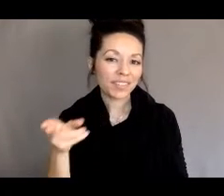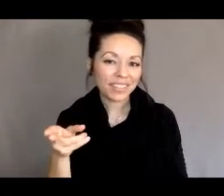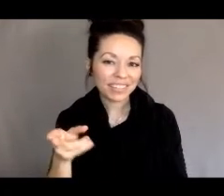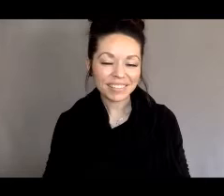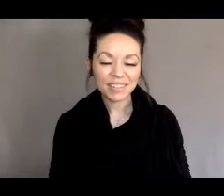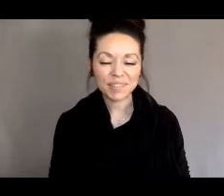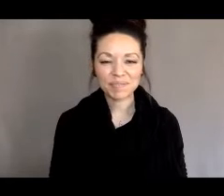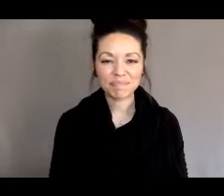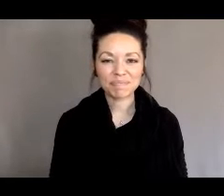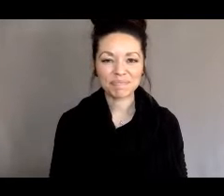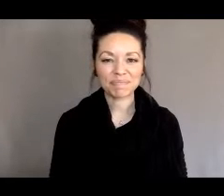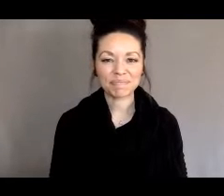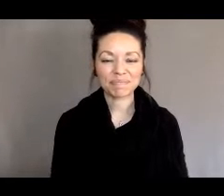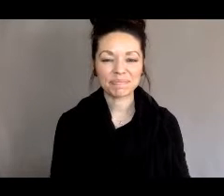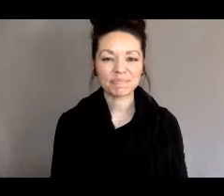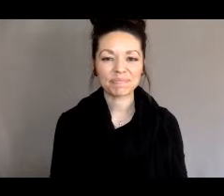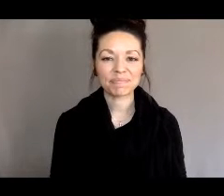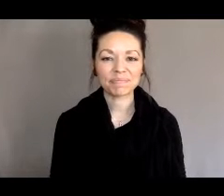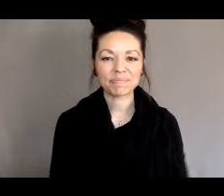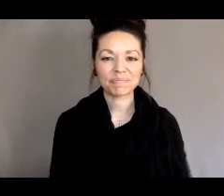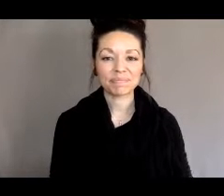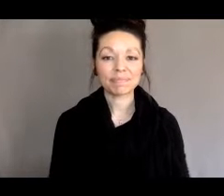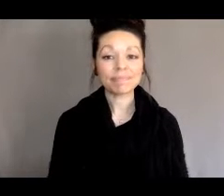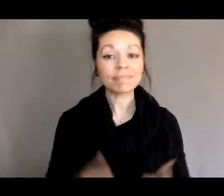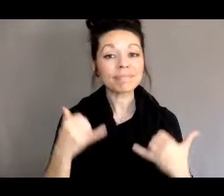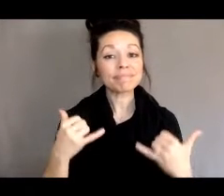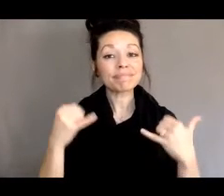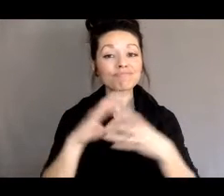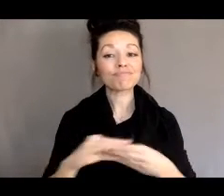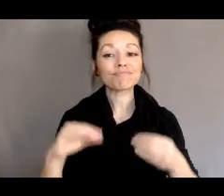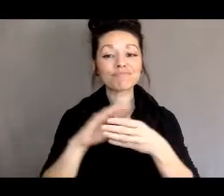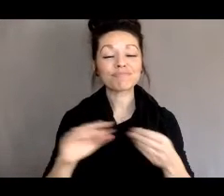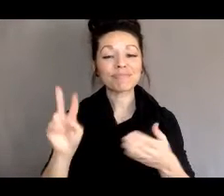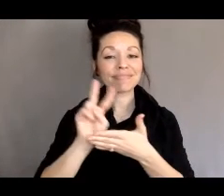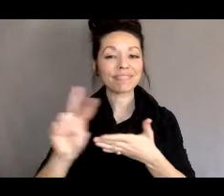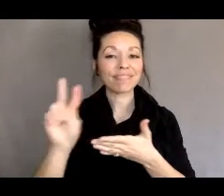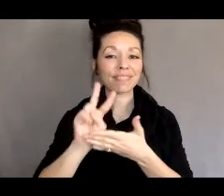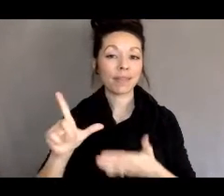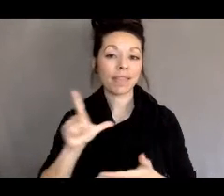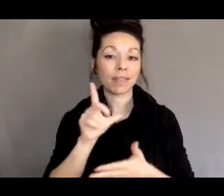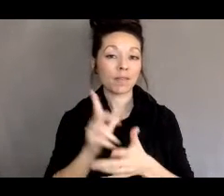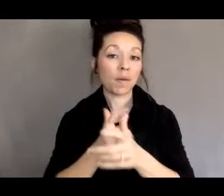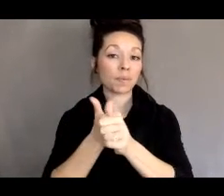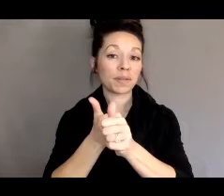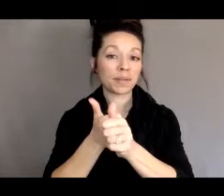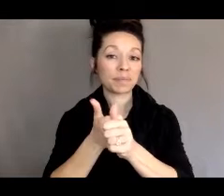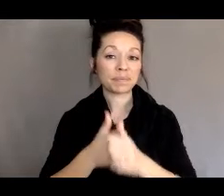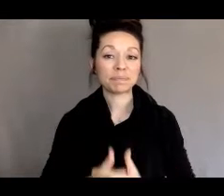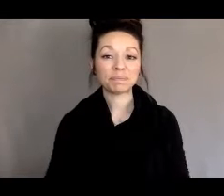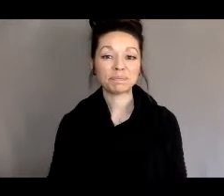Hearing, bringing you your biweekly legislative update.